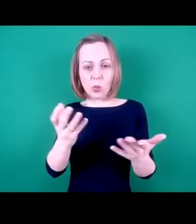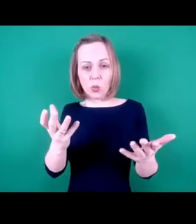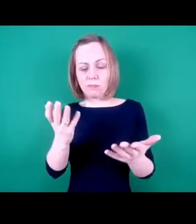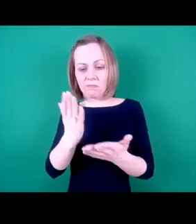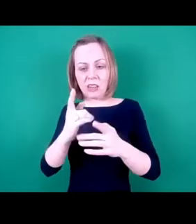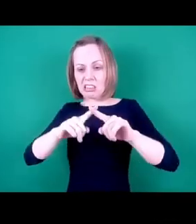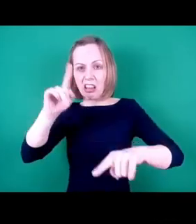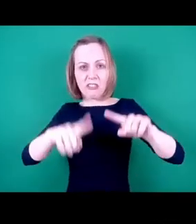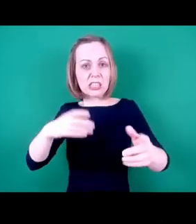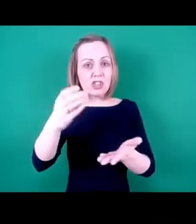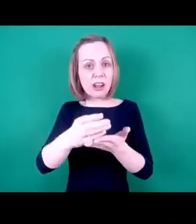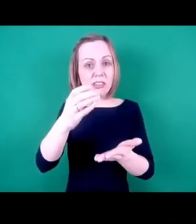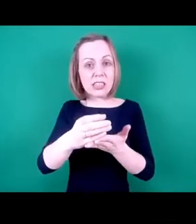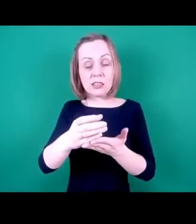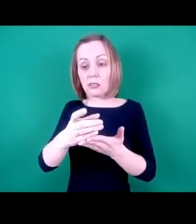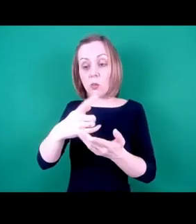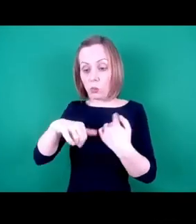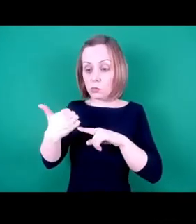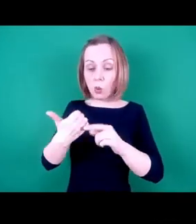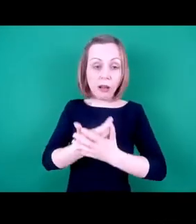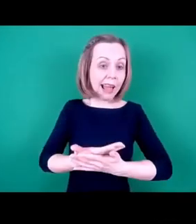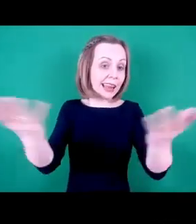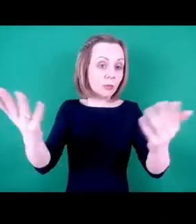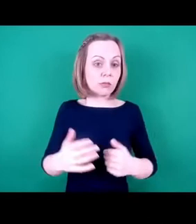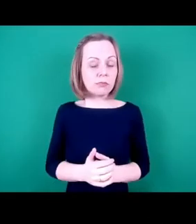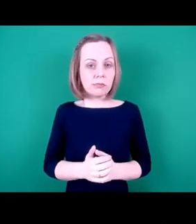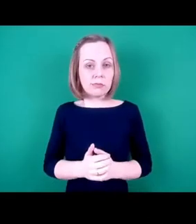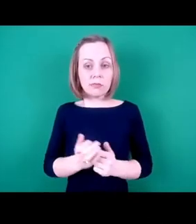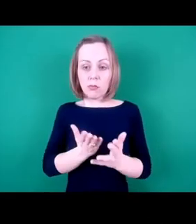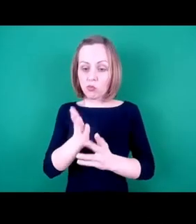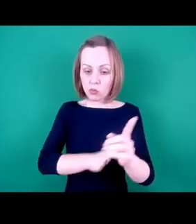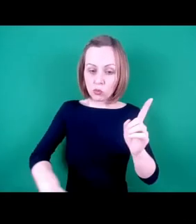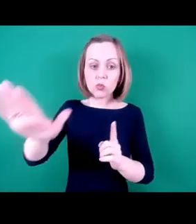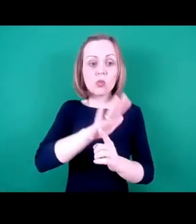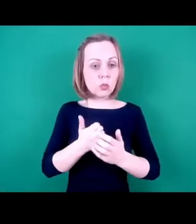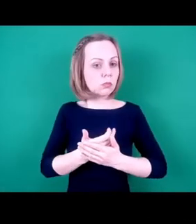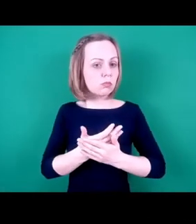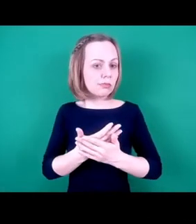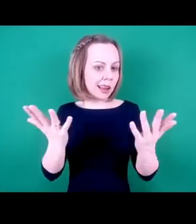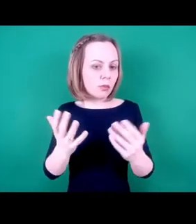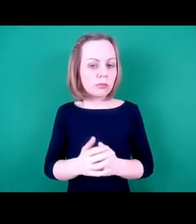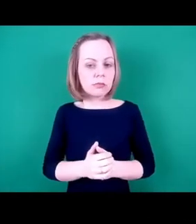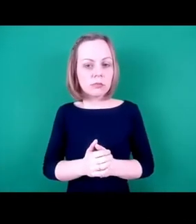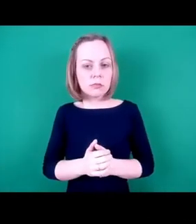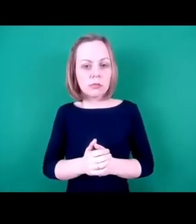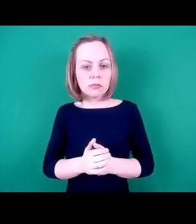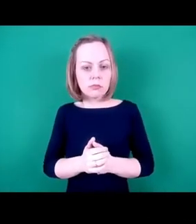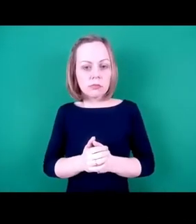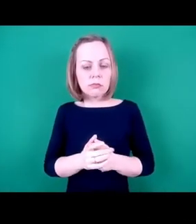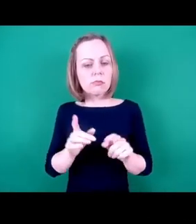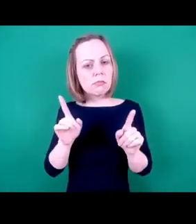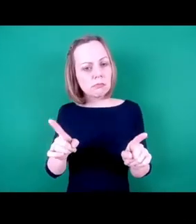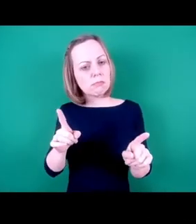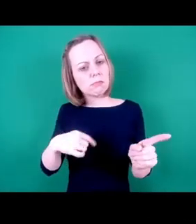diversity charity, it supports all of the city. And we need to be very systematic, I think.